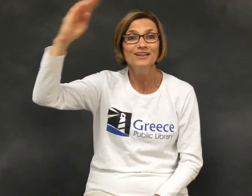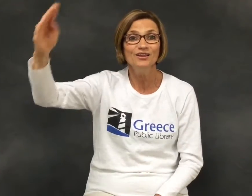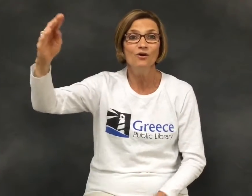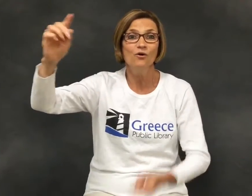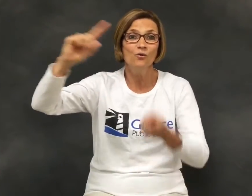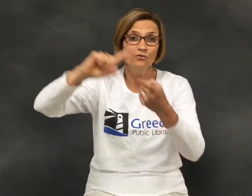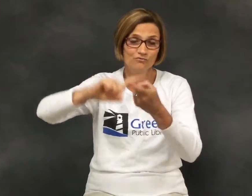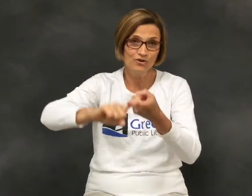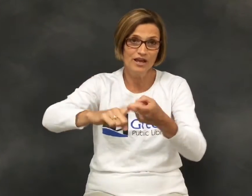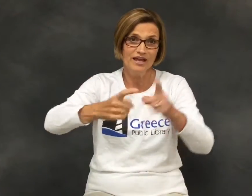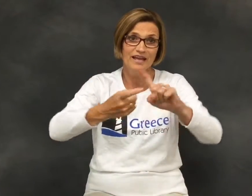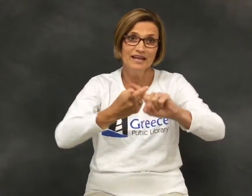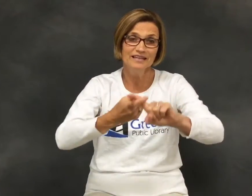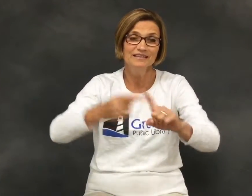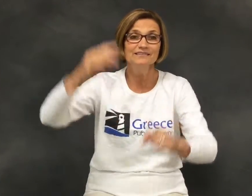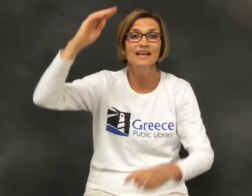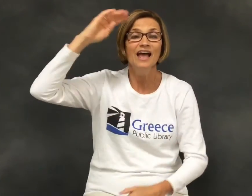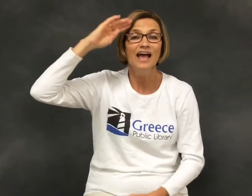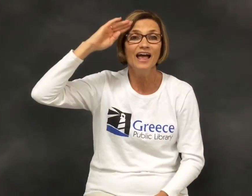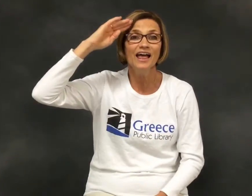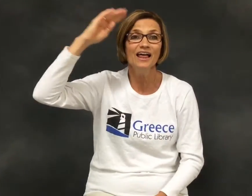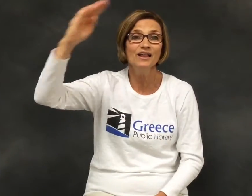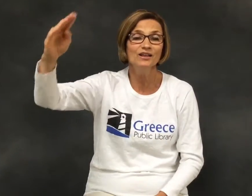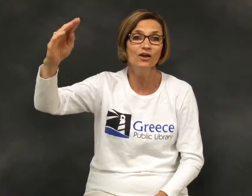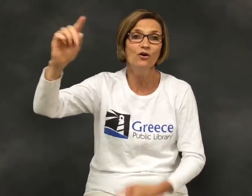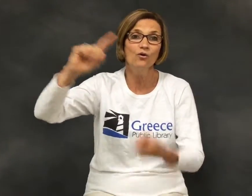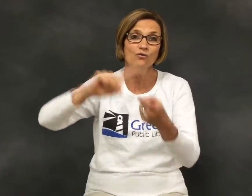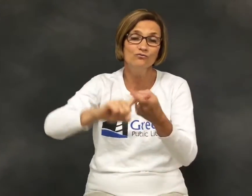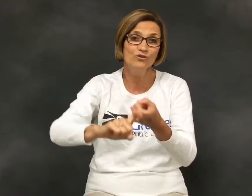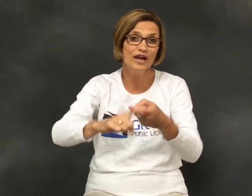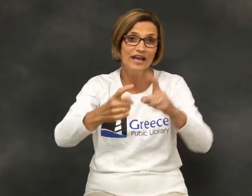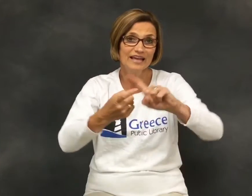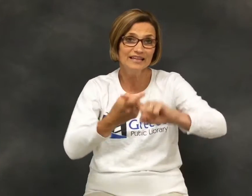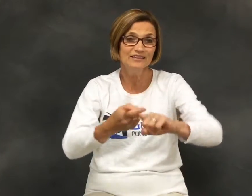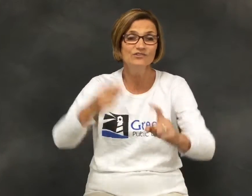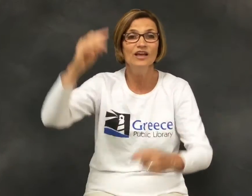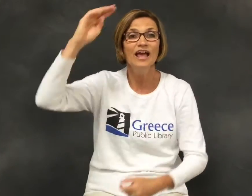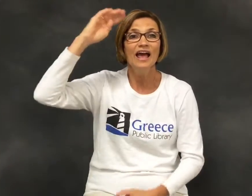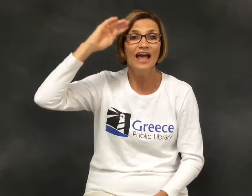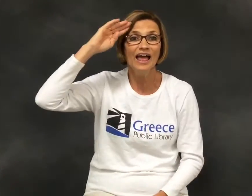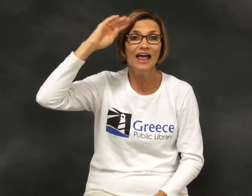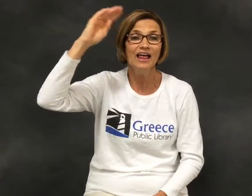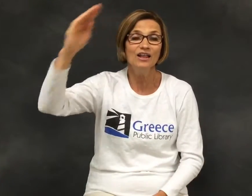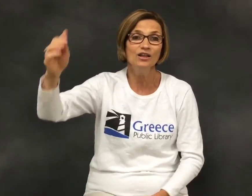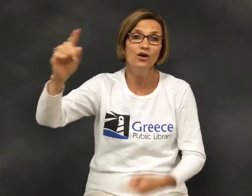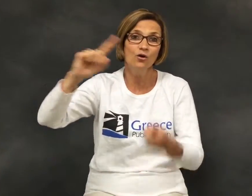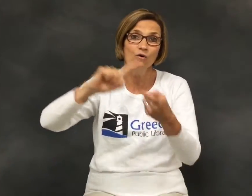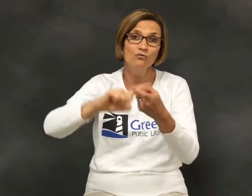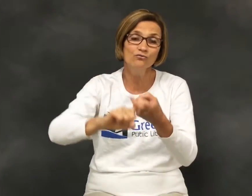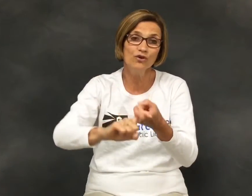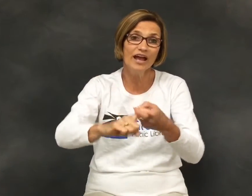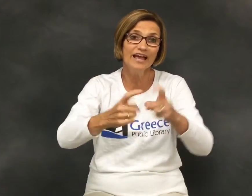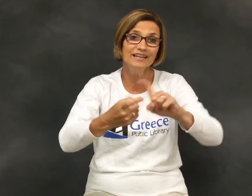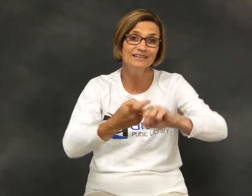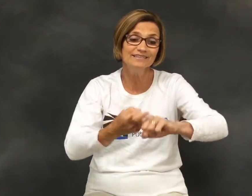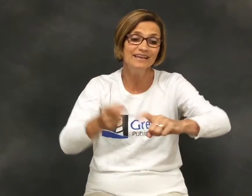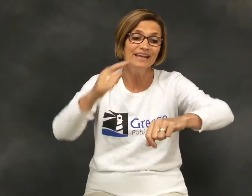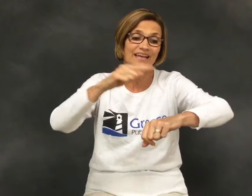Hello, friends. Hello, friends. Hello, friends.